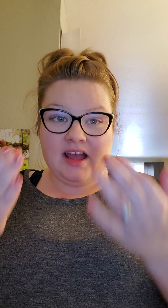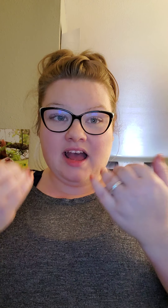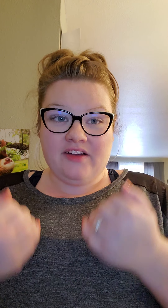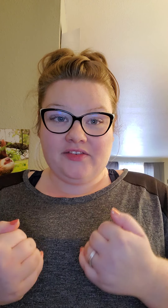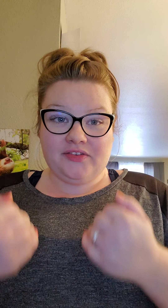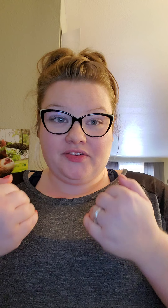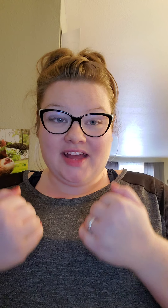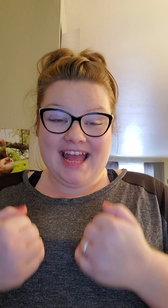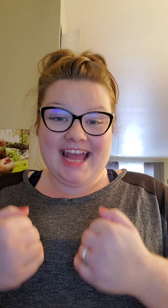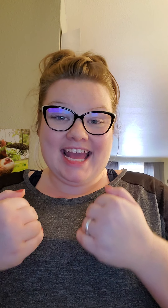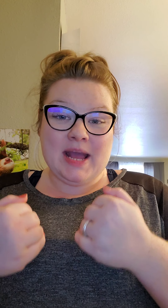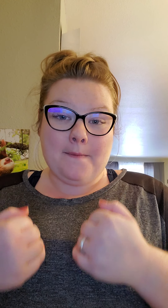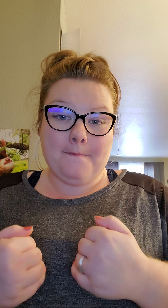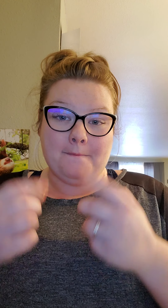F, A, N.